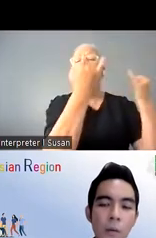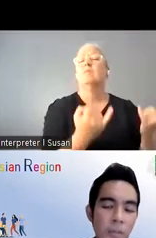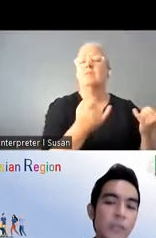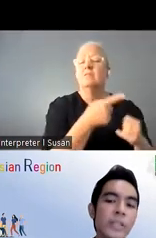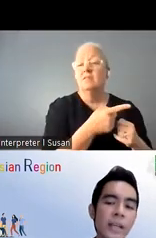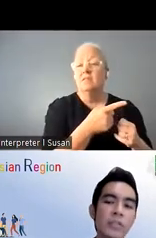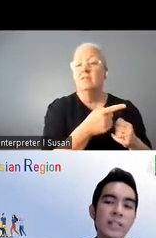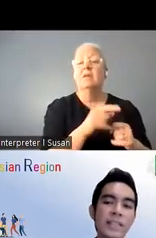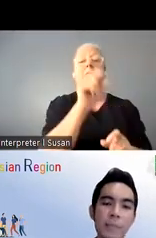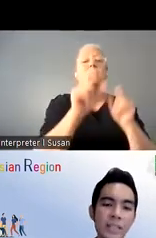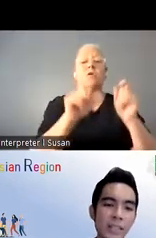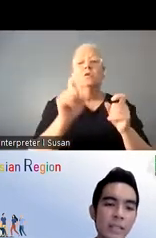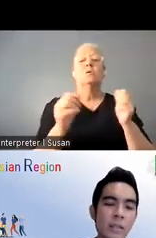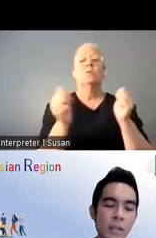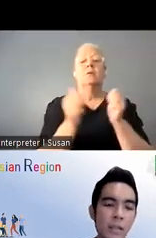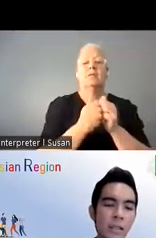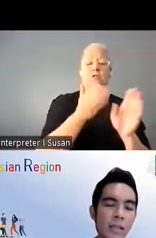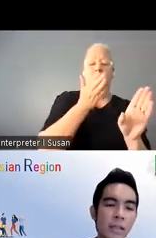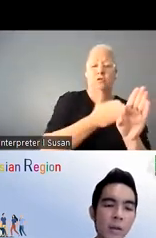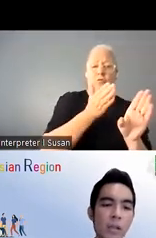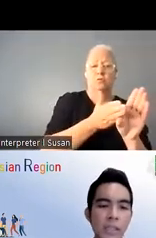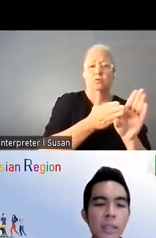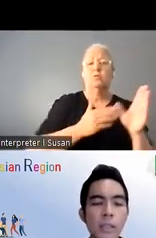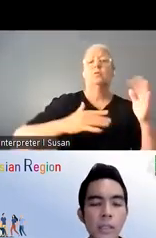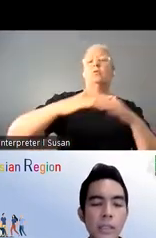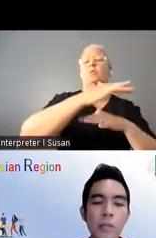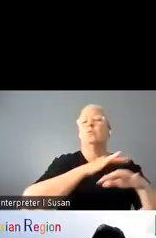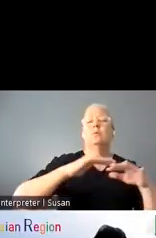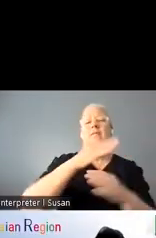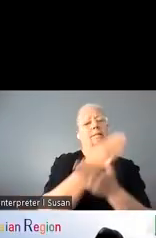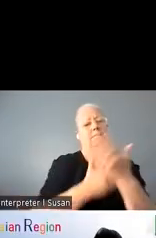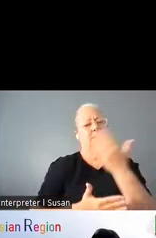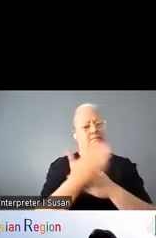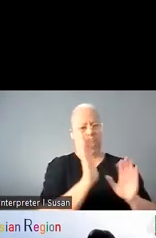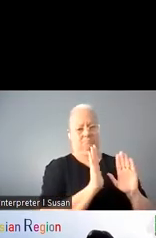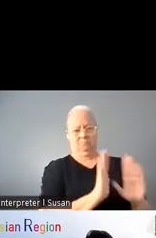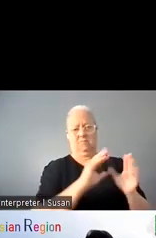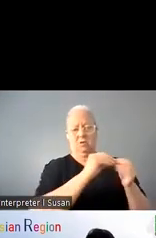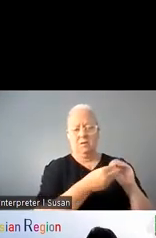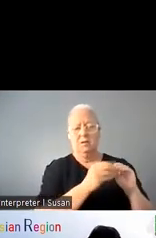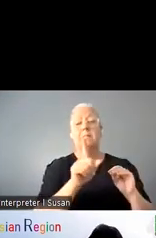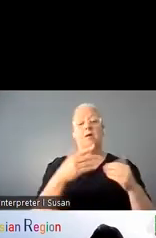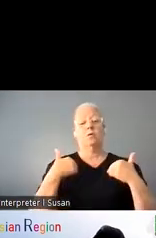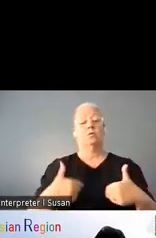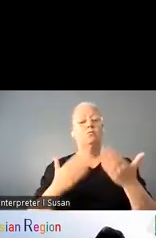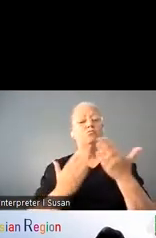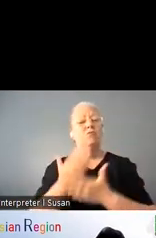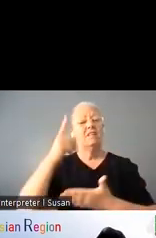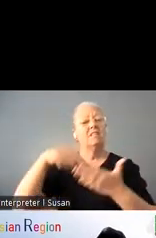or person with psychosocial disabilities only. According to Human Rights Watch, there was